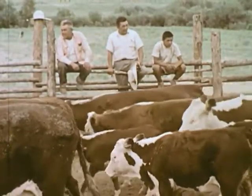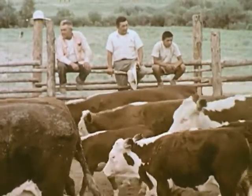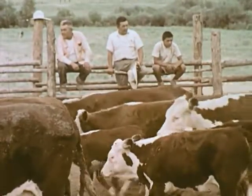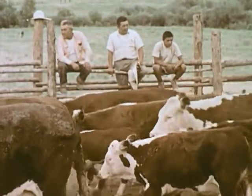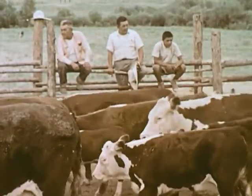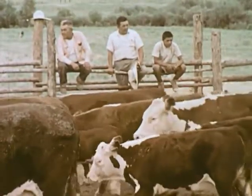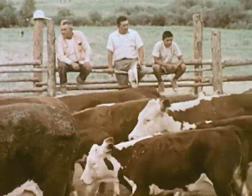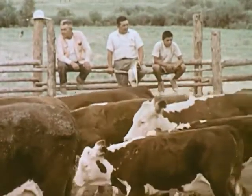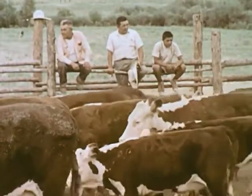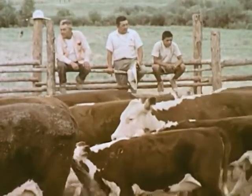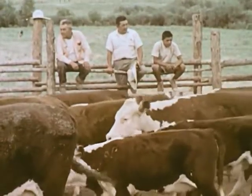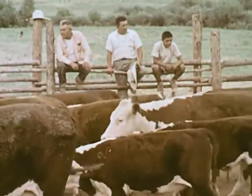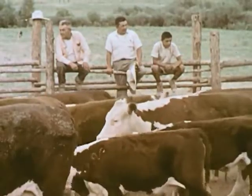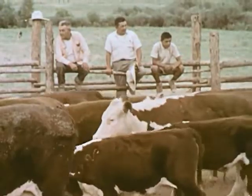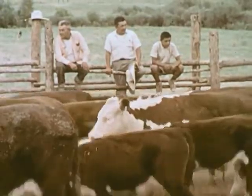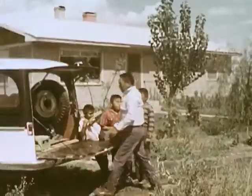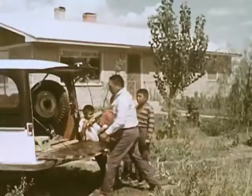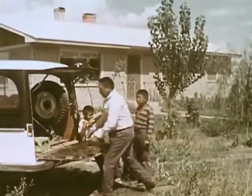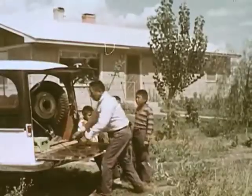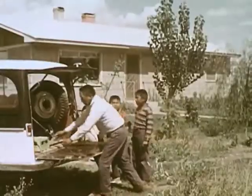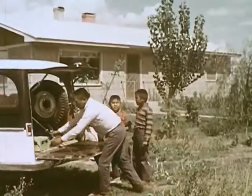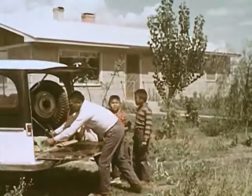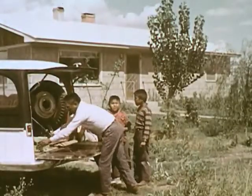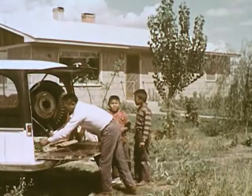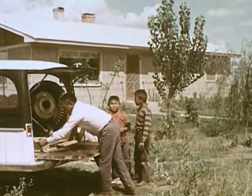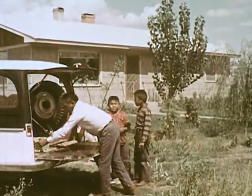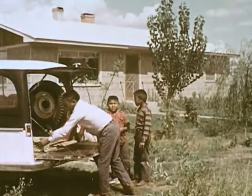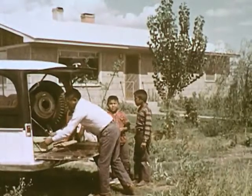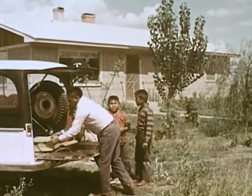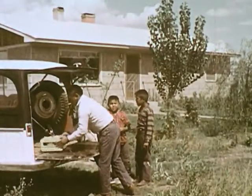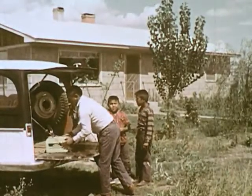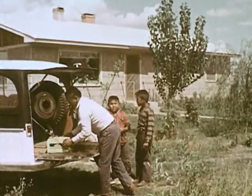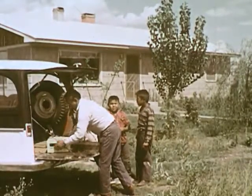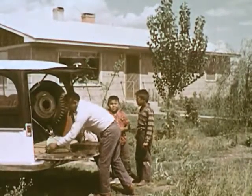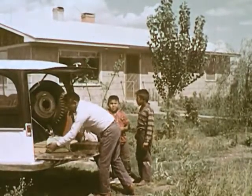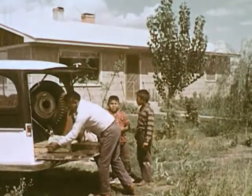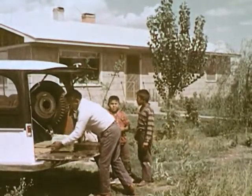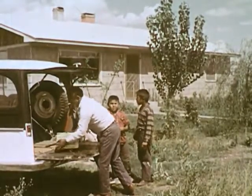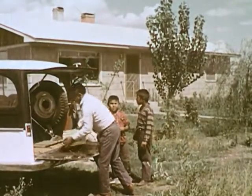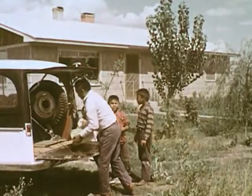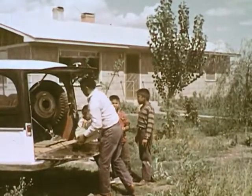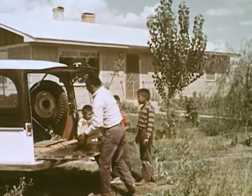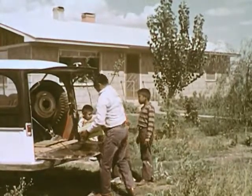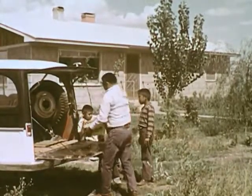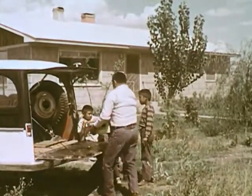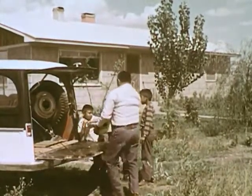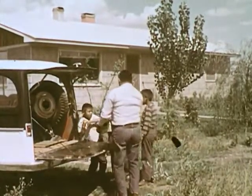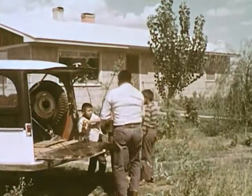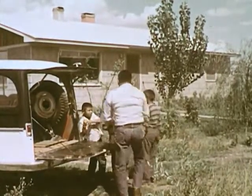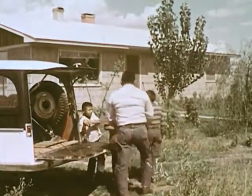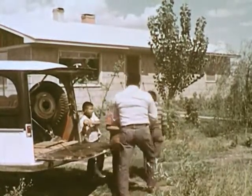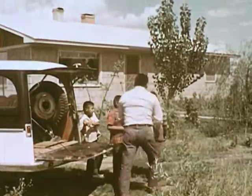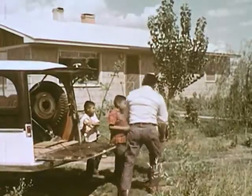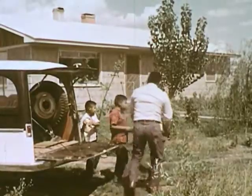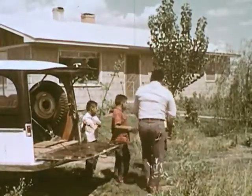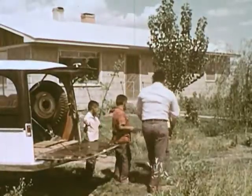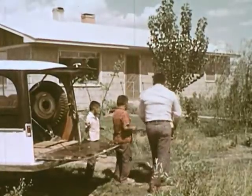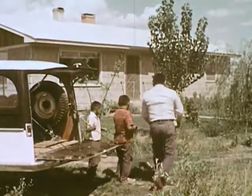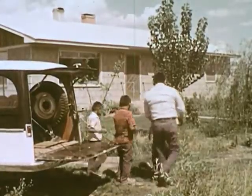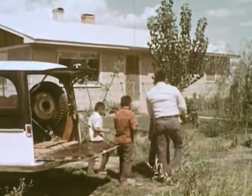is swiftly disappearing. The motion picture you are about to see was made to preserve a part of the vanishing culture